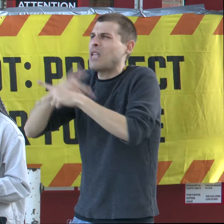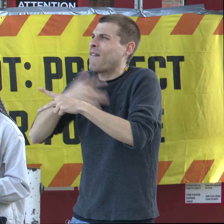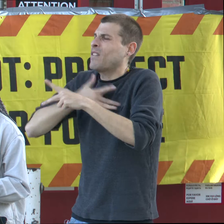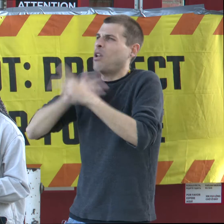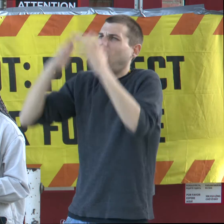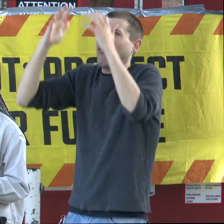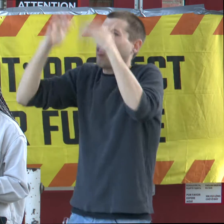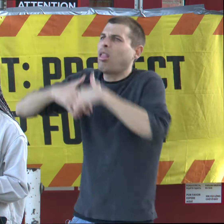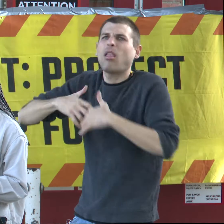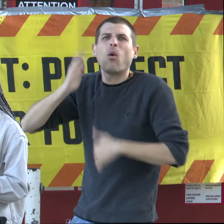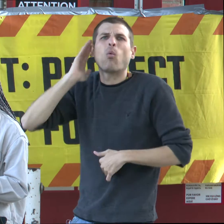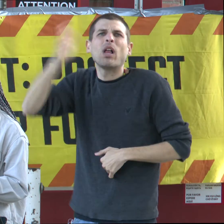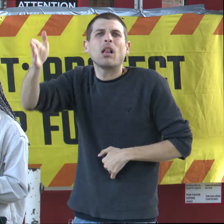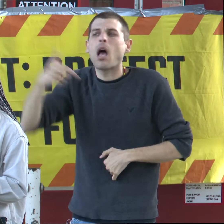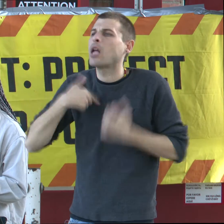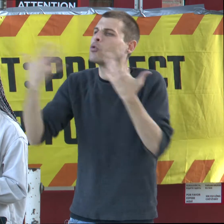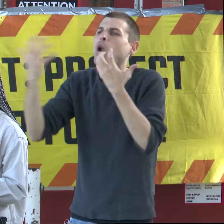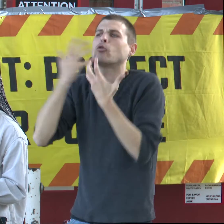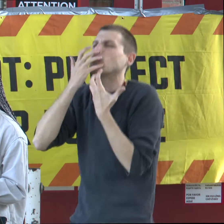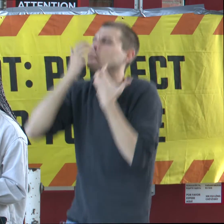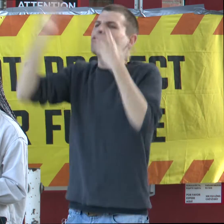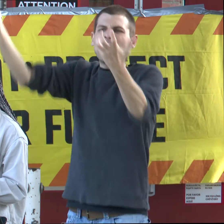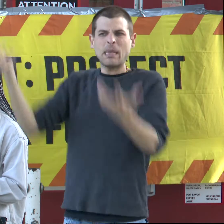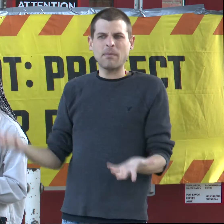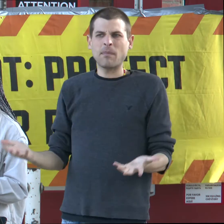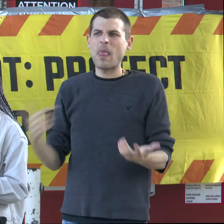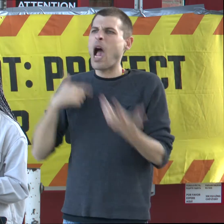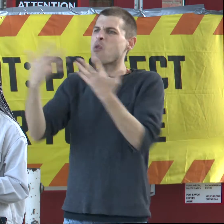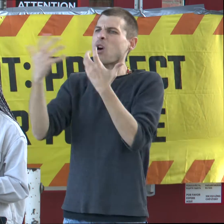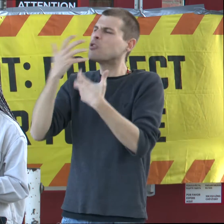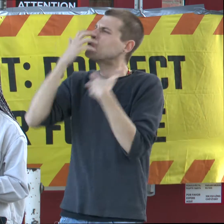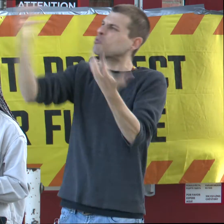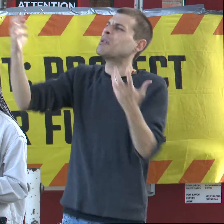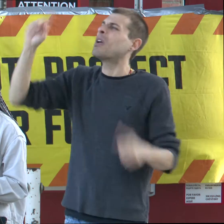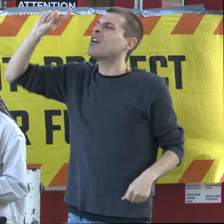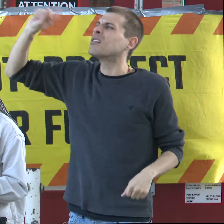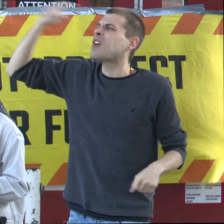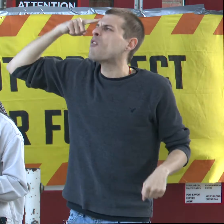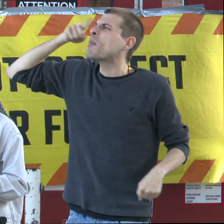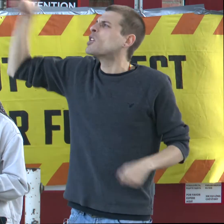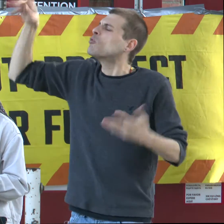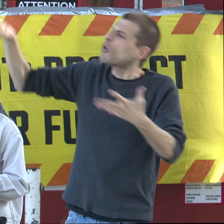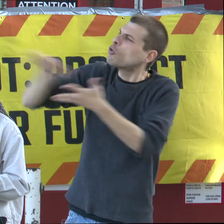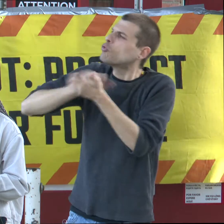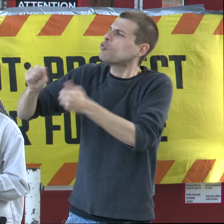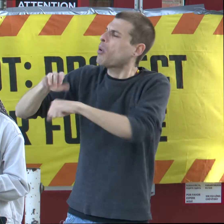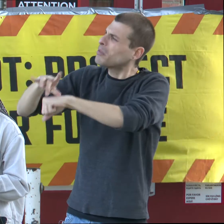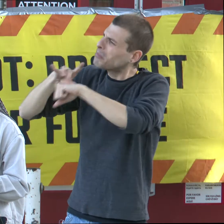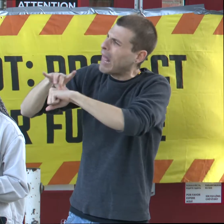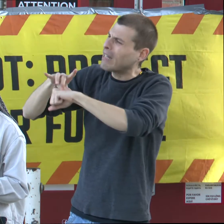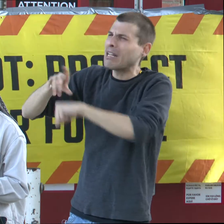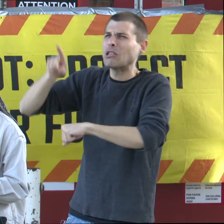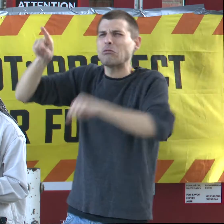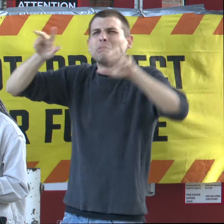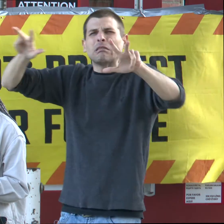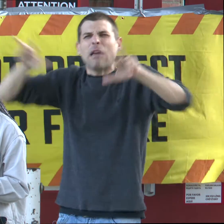want to do is scream. To scream that our governments are destroying our planet, our governments are selfishly